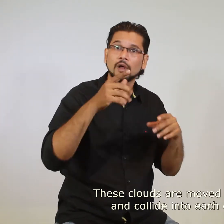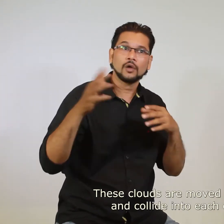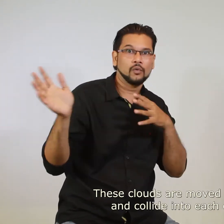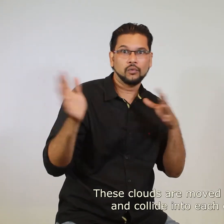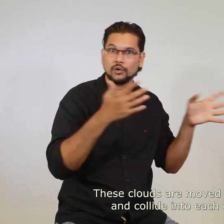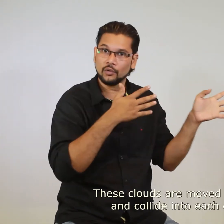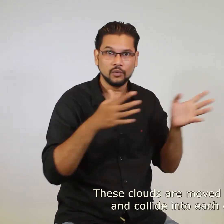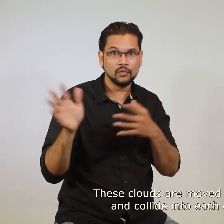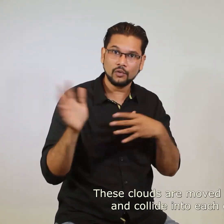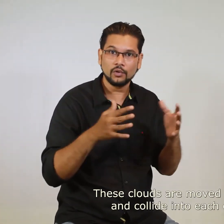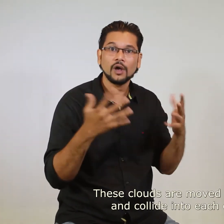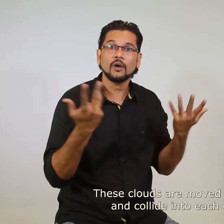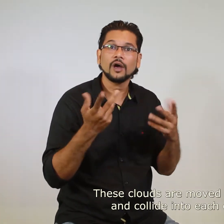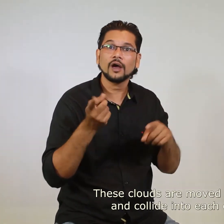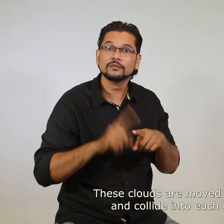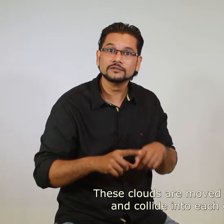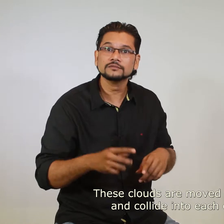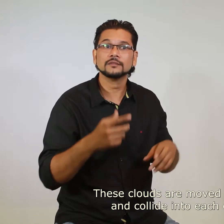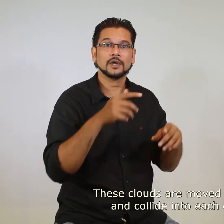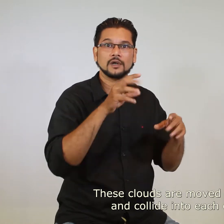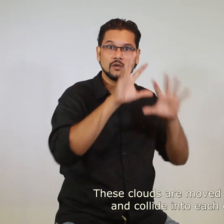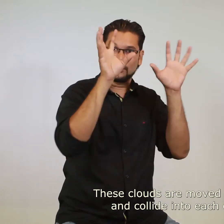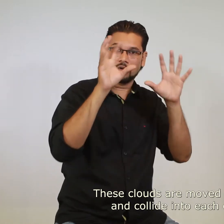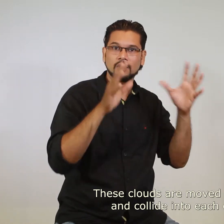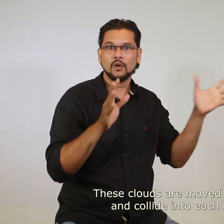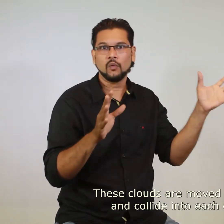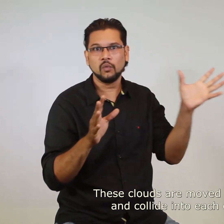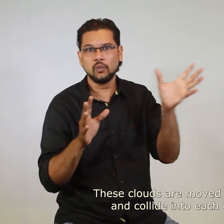These clouds are moved by winds and collide into each other.